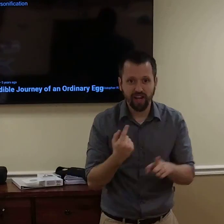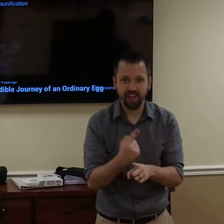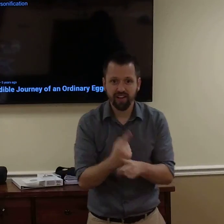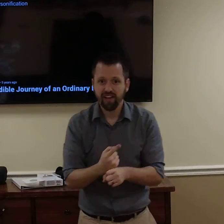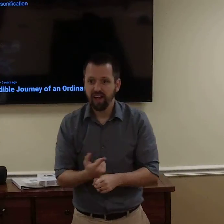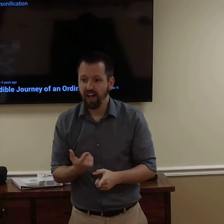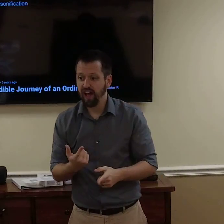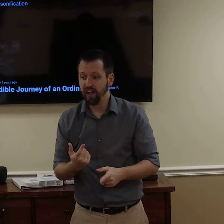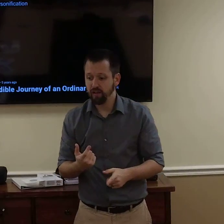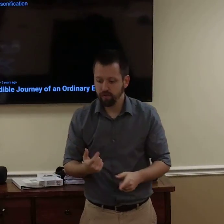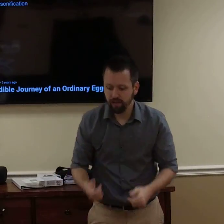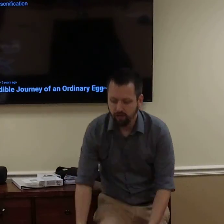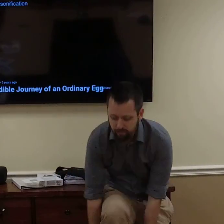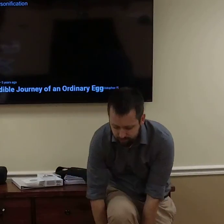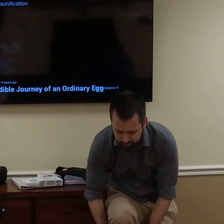right? It could be